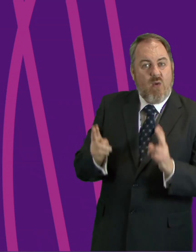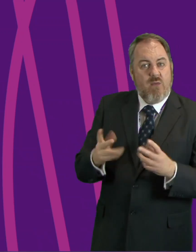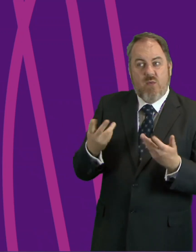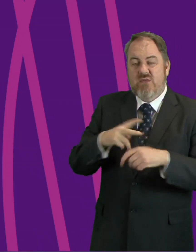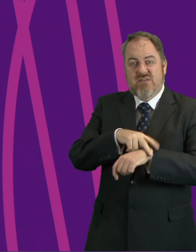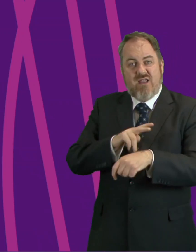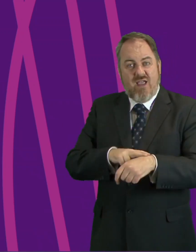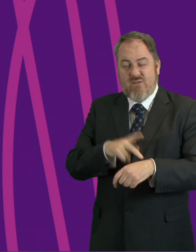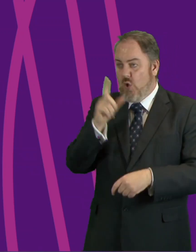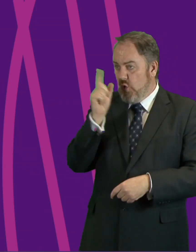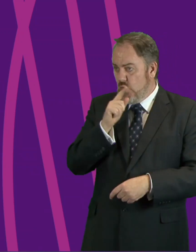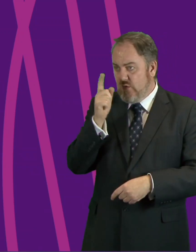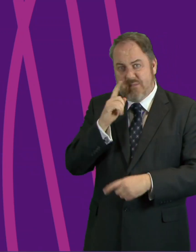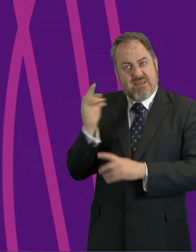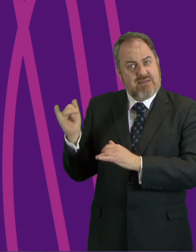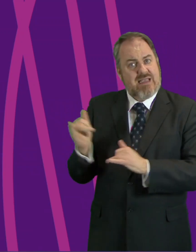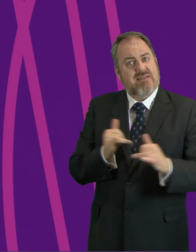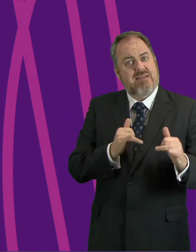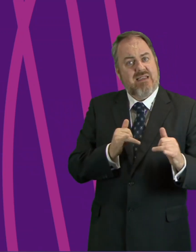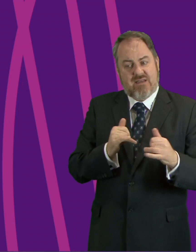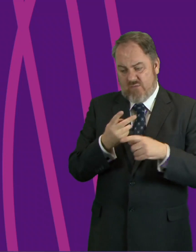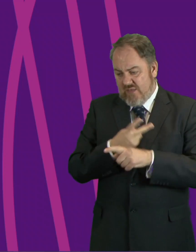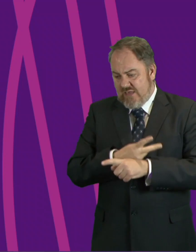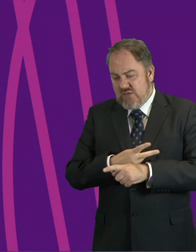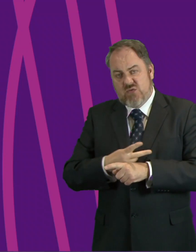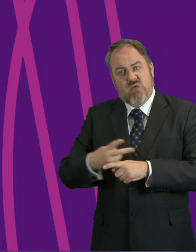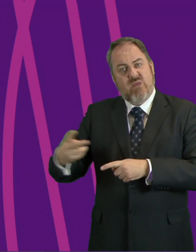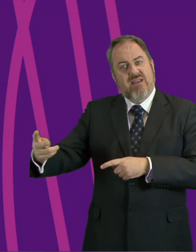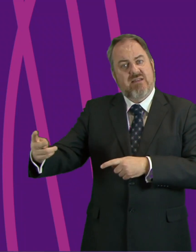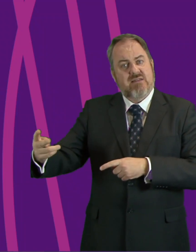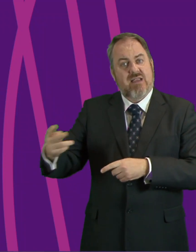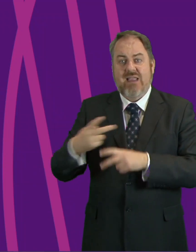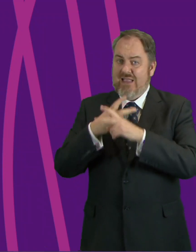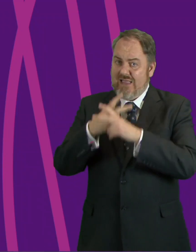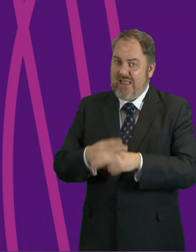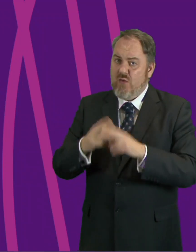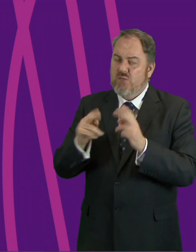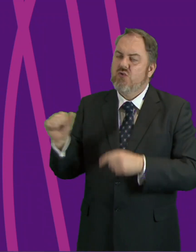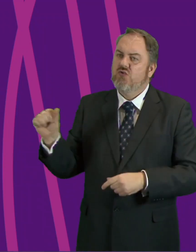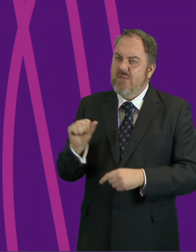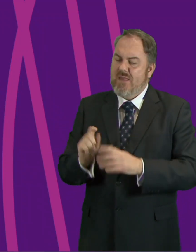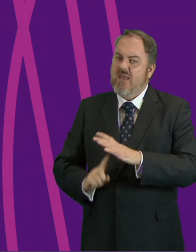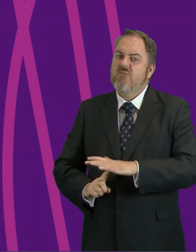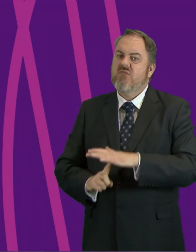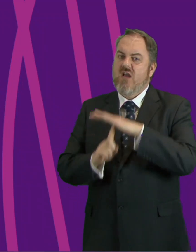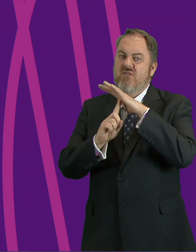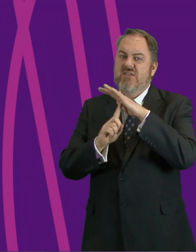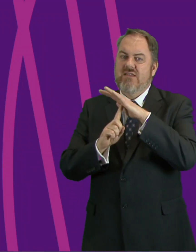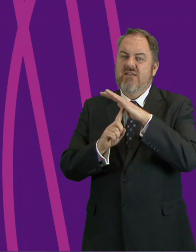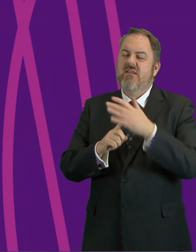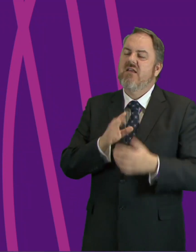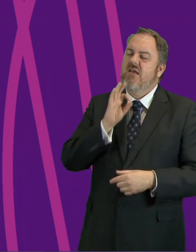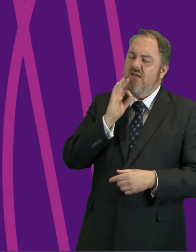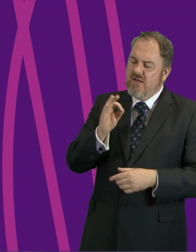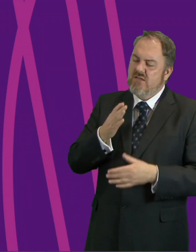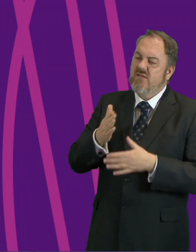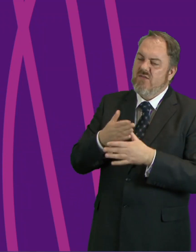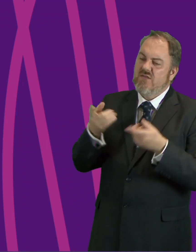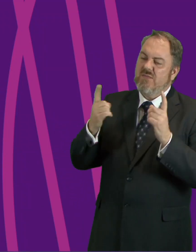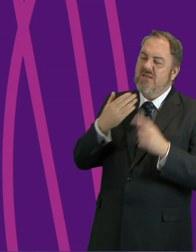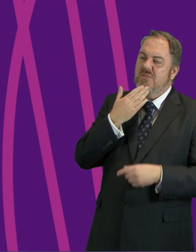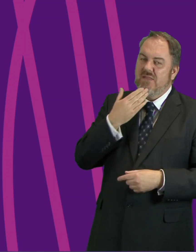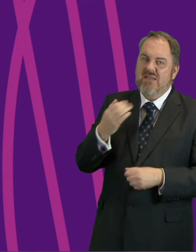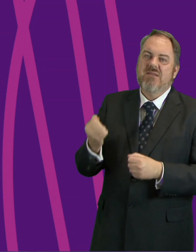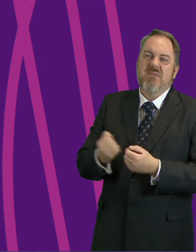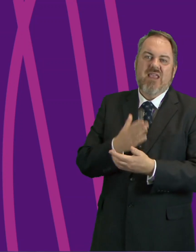tested over the next 2 weeks. Given care homes are a priority, will the First Minister finally give a commitment to making